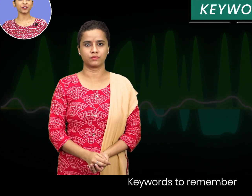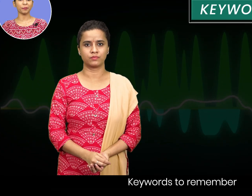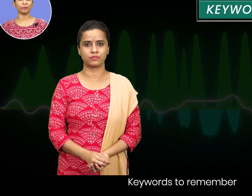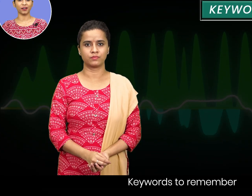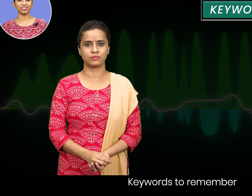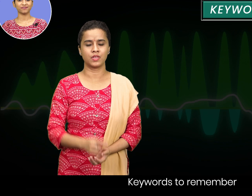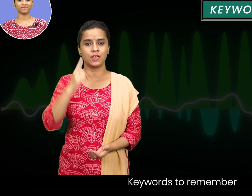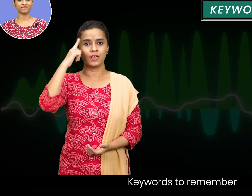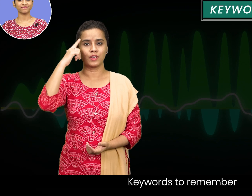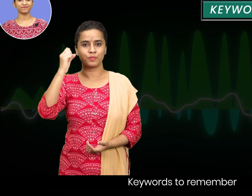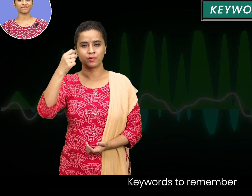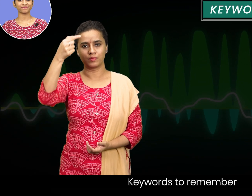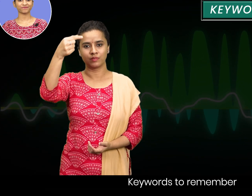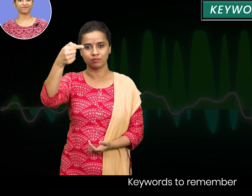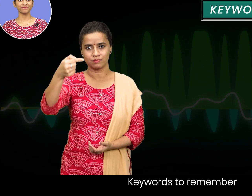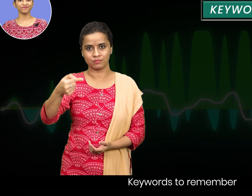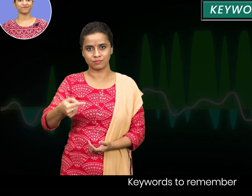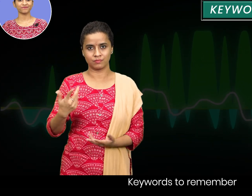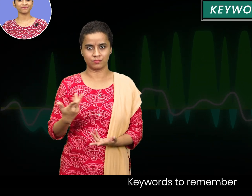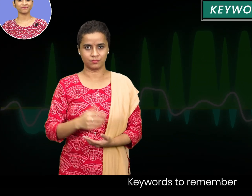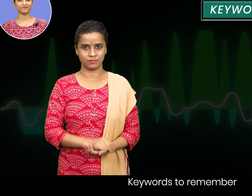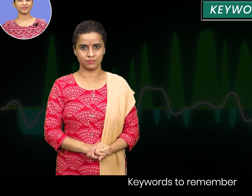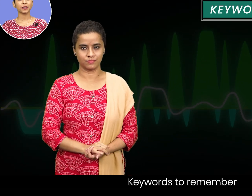Keywords to remember: